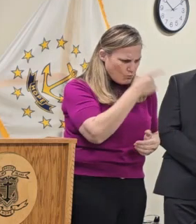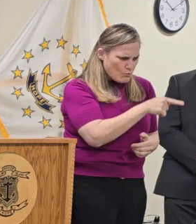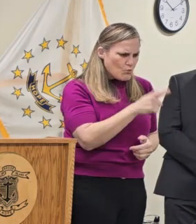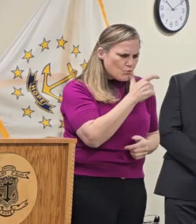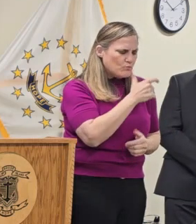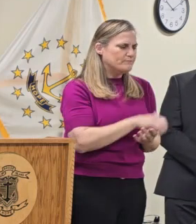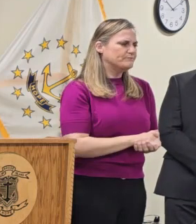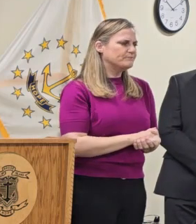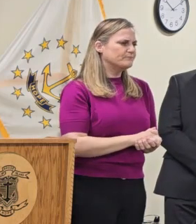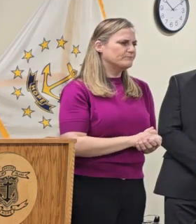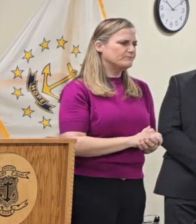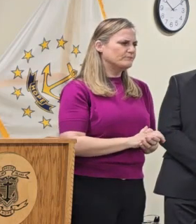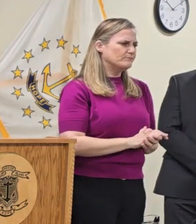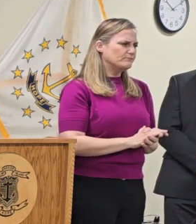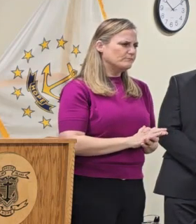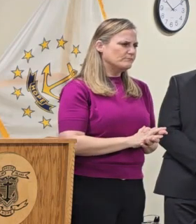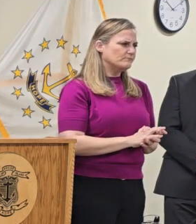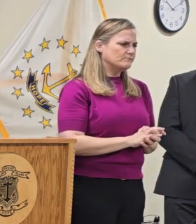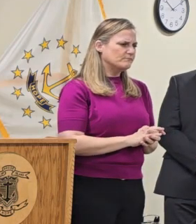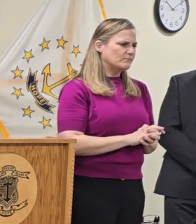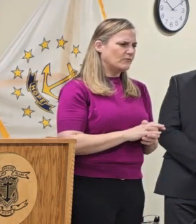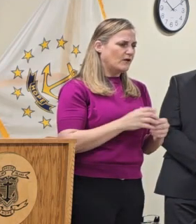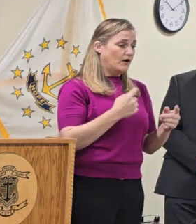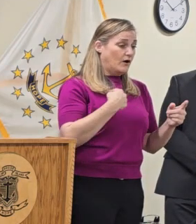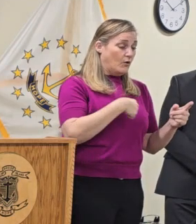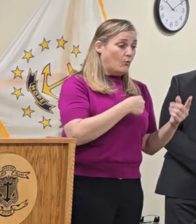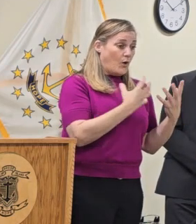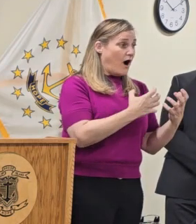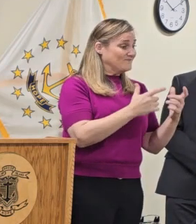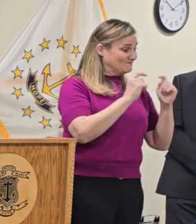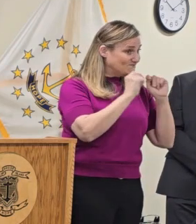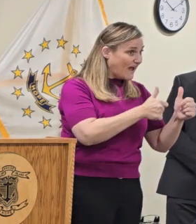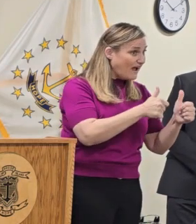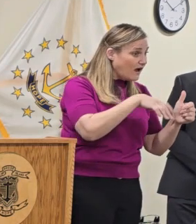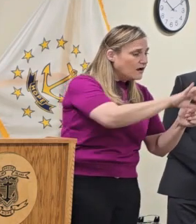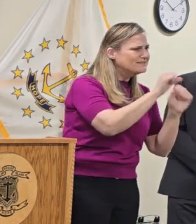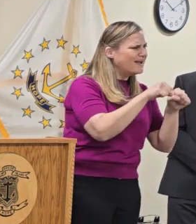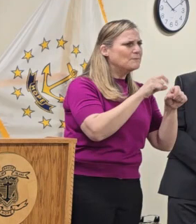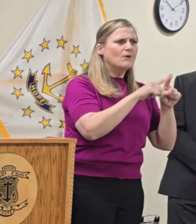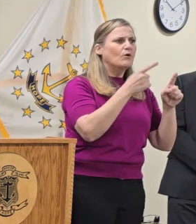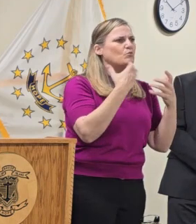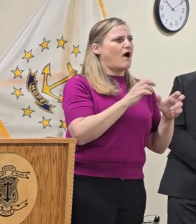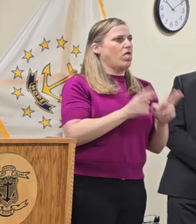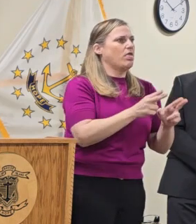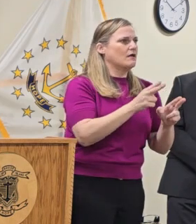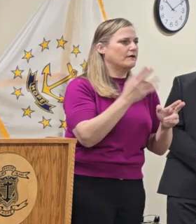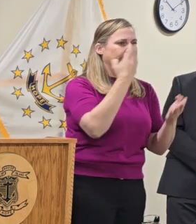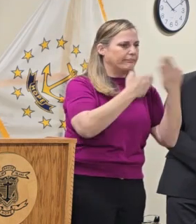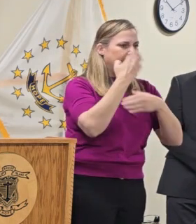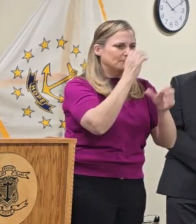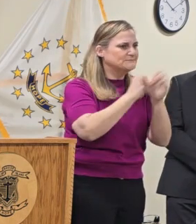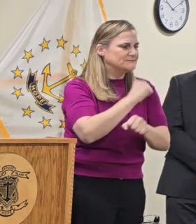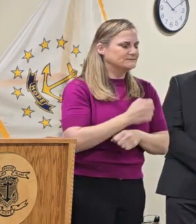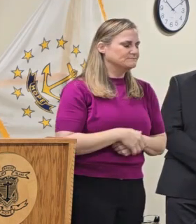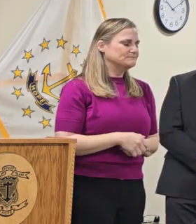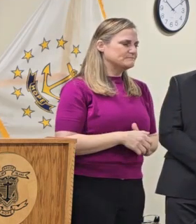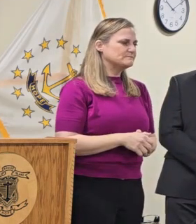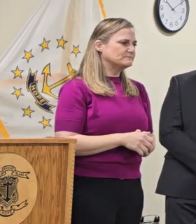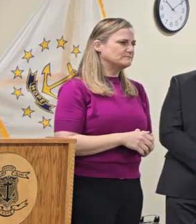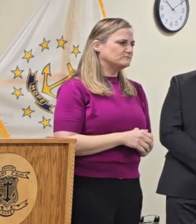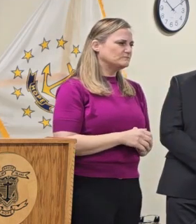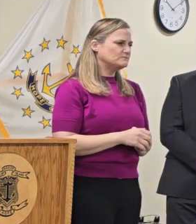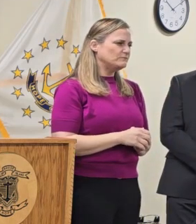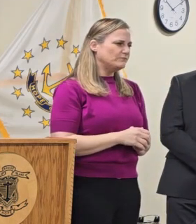hurry. Hurry causes problems. Quick is exactly what we want to have happen here on all fronts, whether